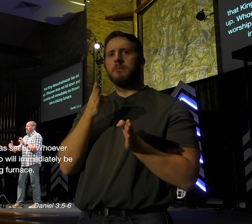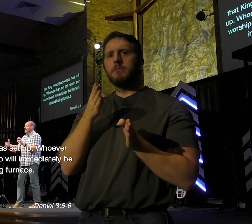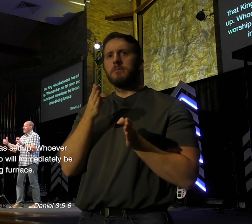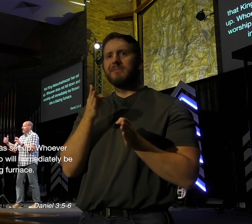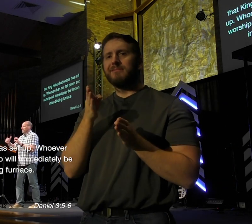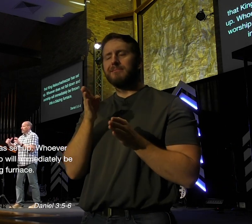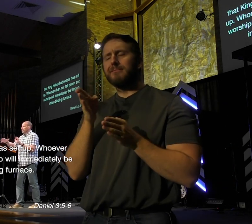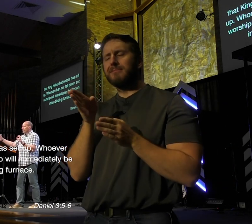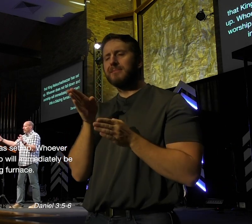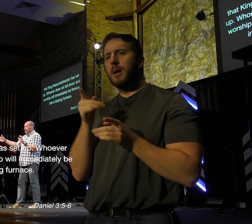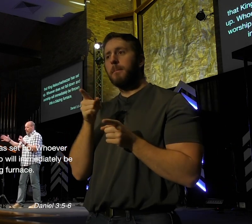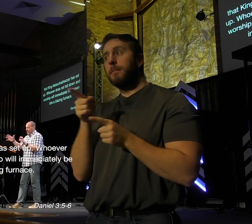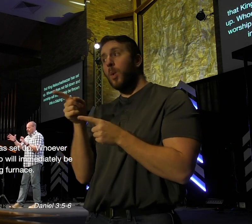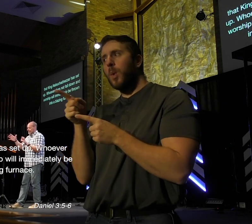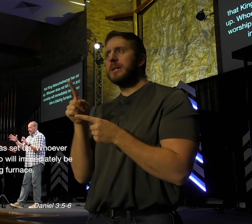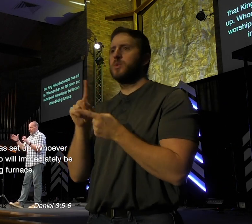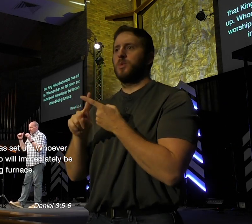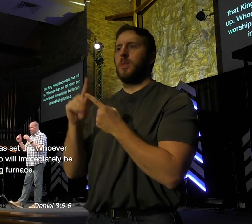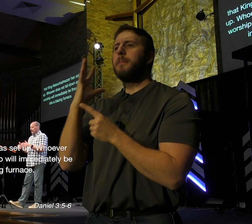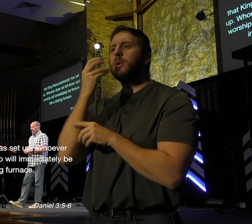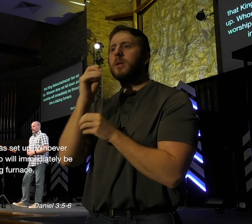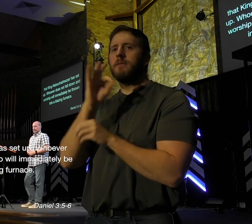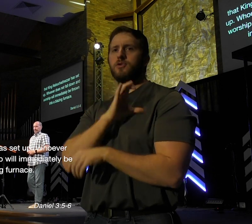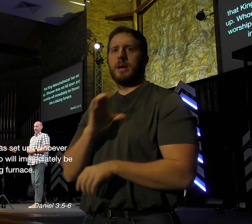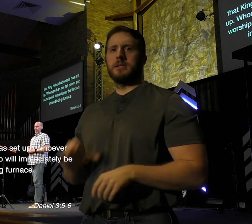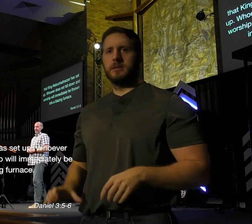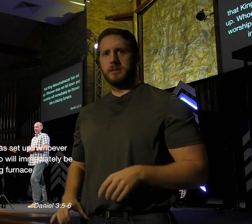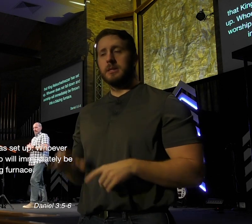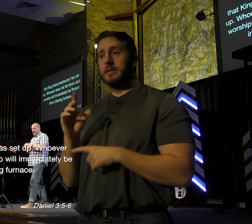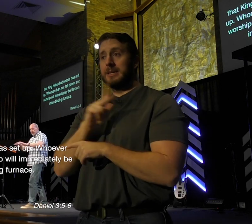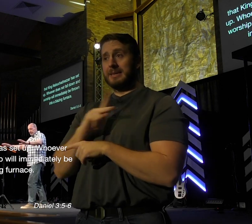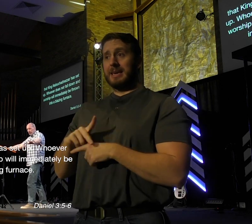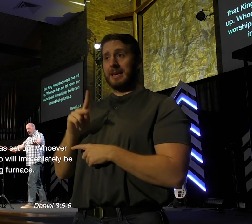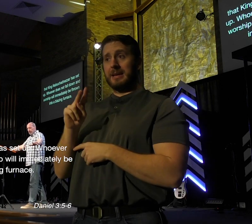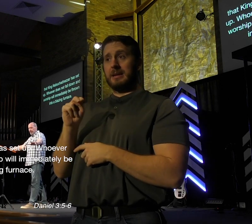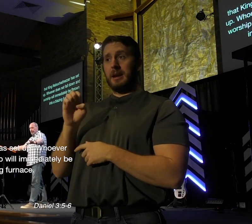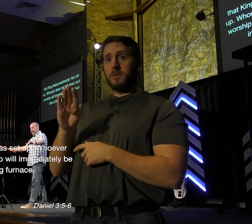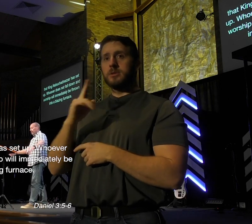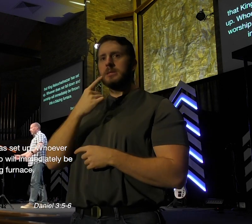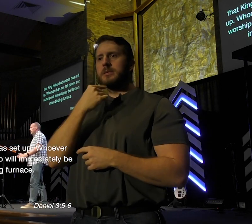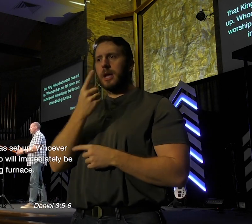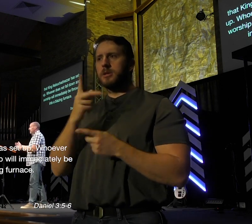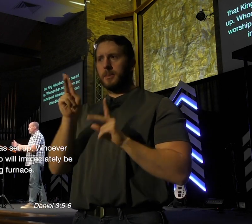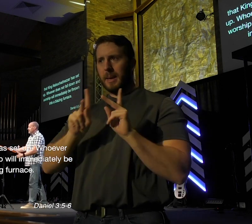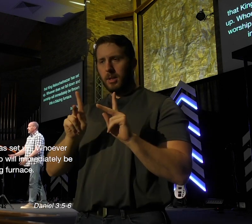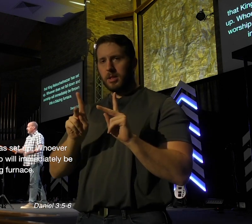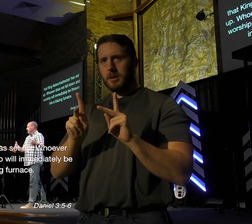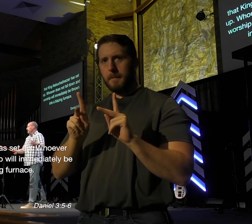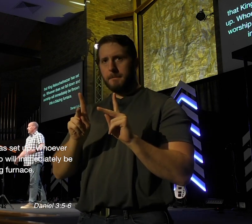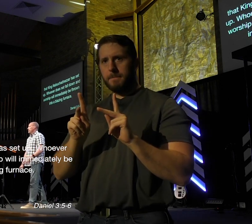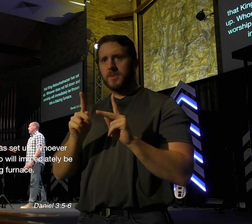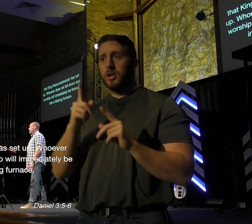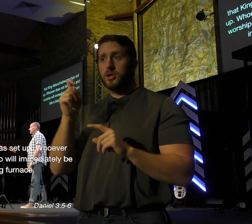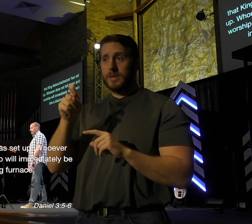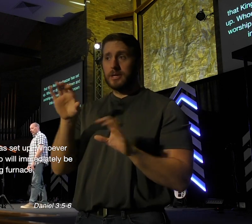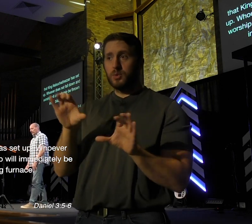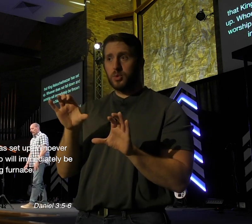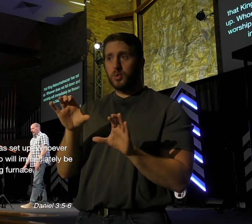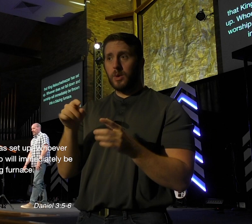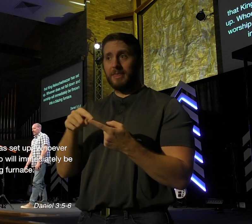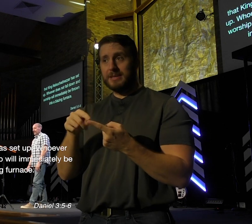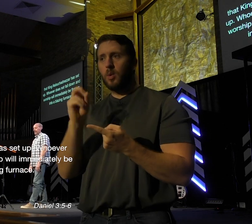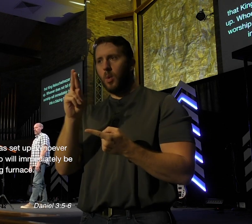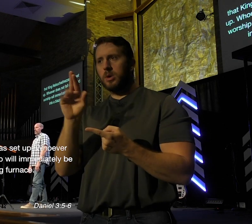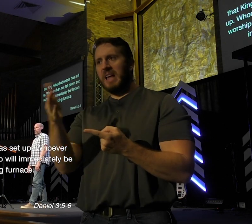to the beauty of Christ. Nebuchadnezzar says to all the people, basically, you need to do this